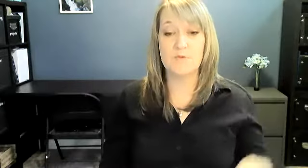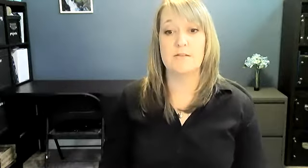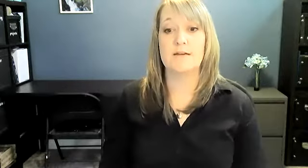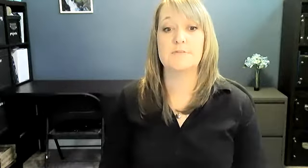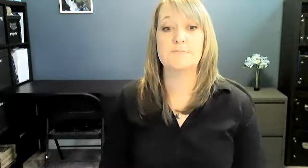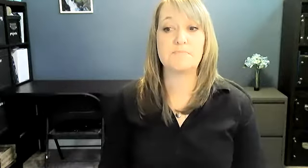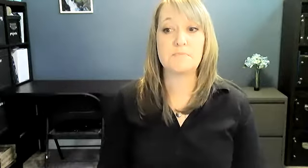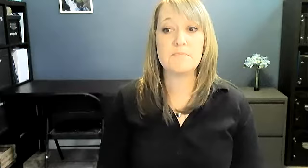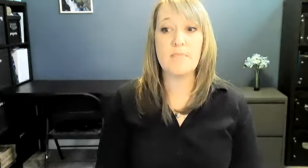to the left.